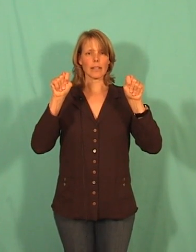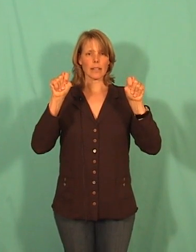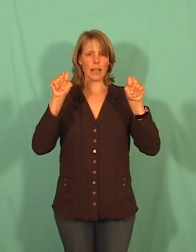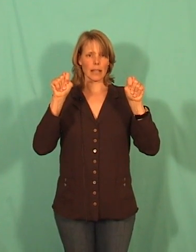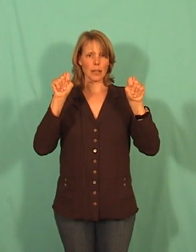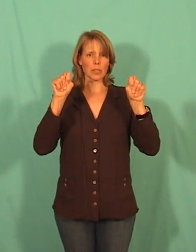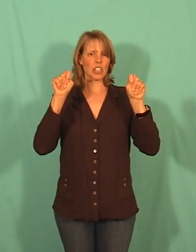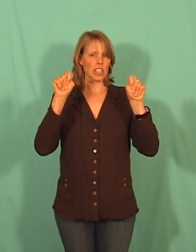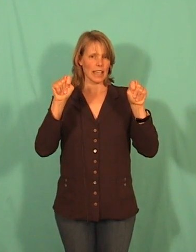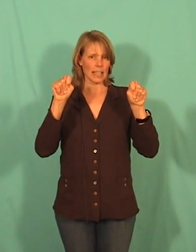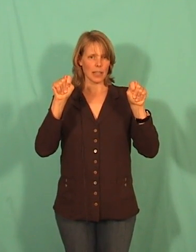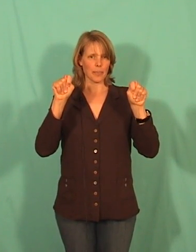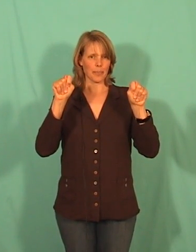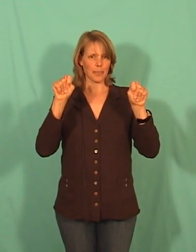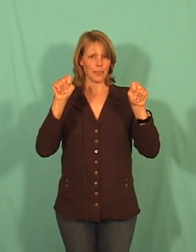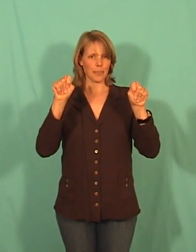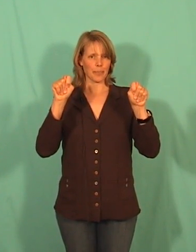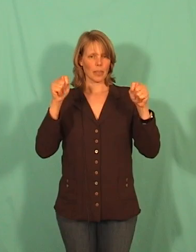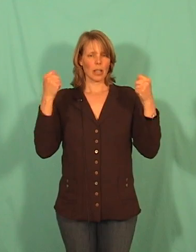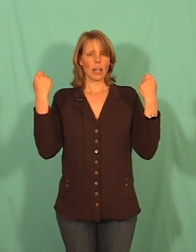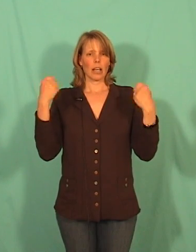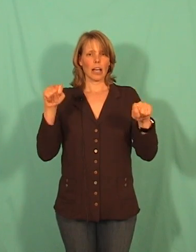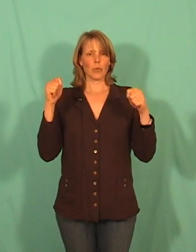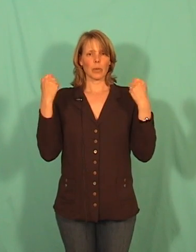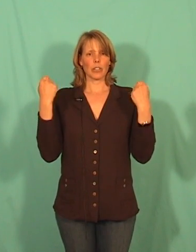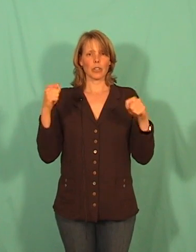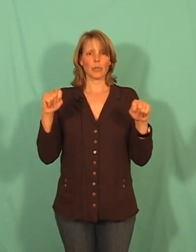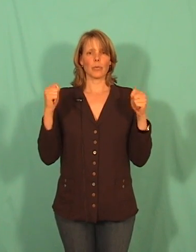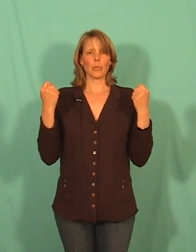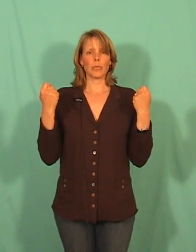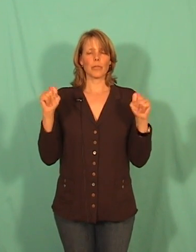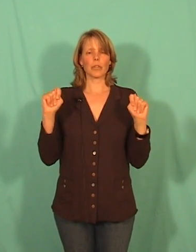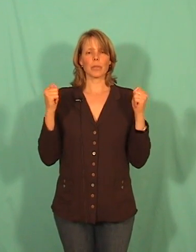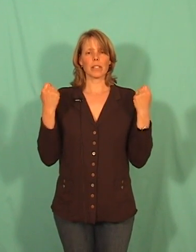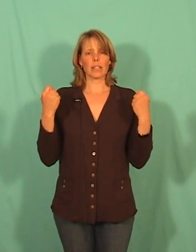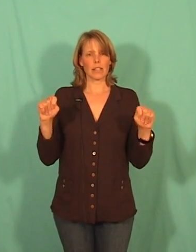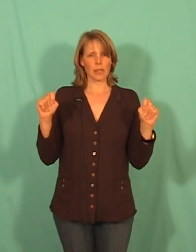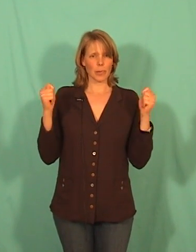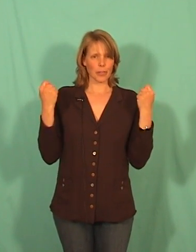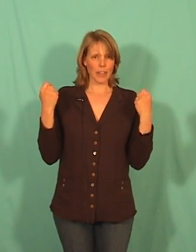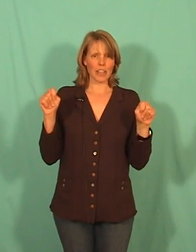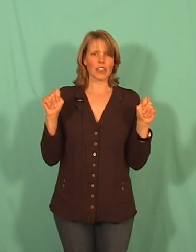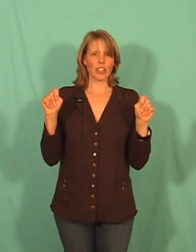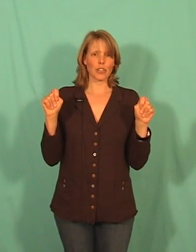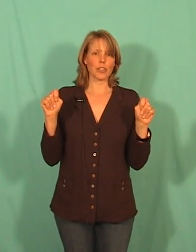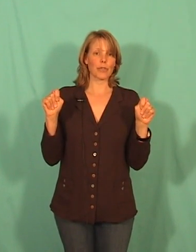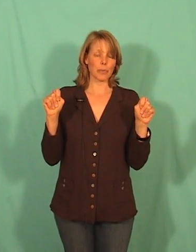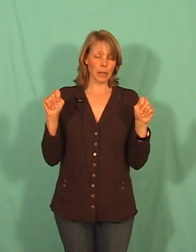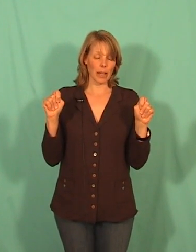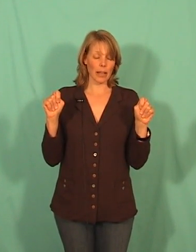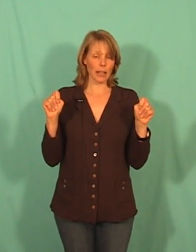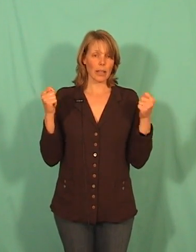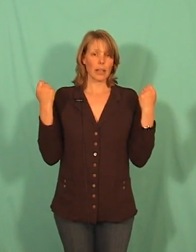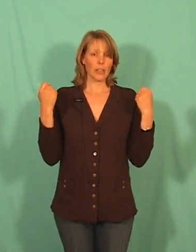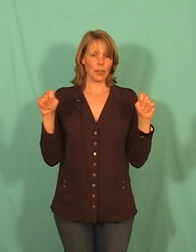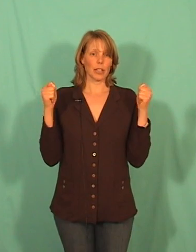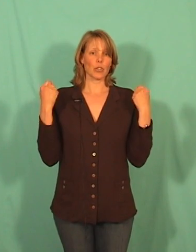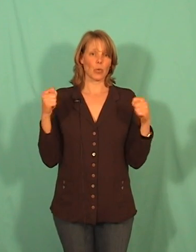sign language T. And when you move your wrists in the similar fashion that you did for play, you get